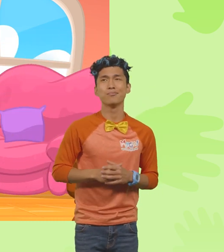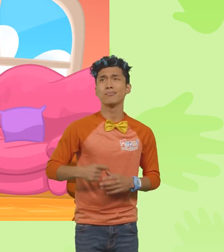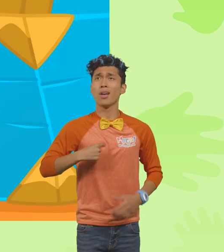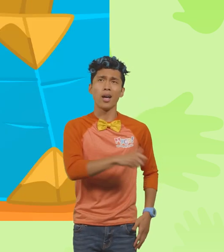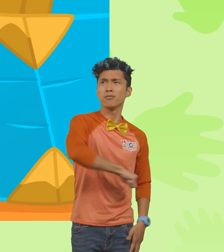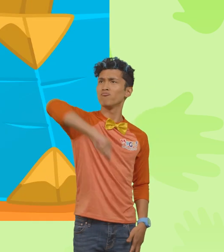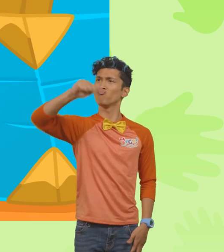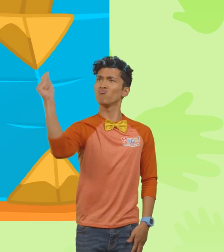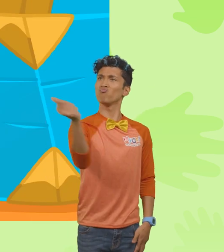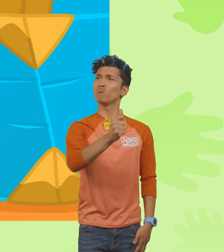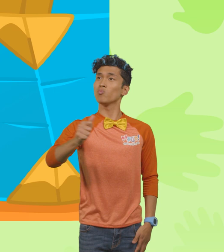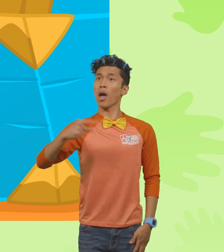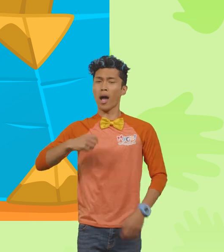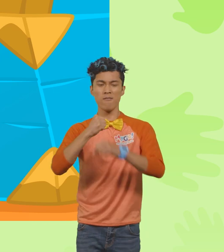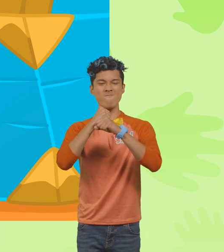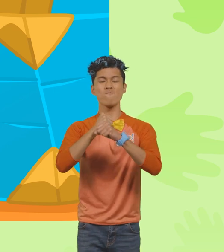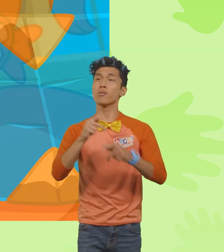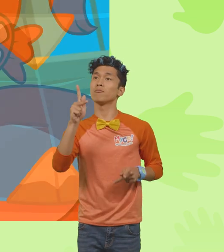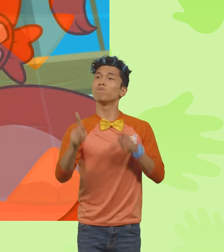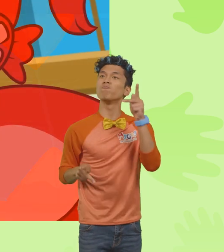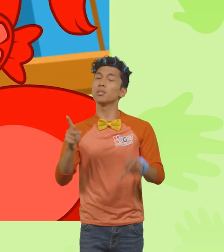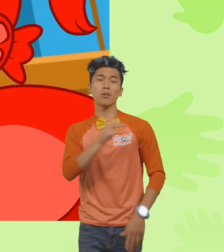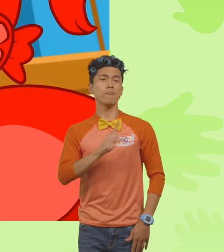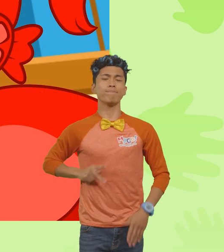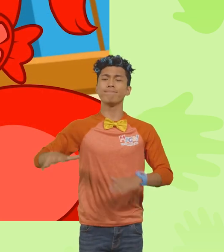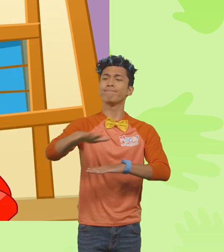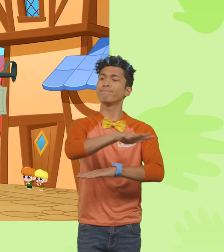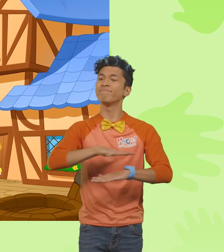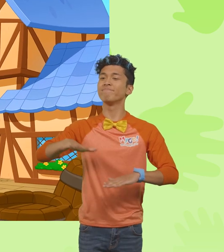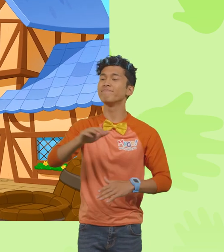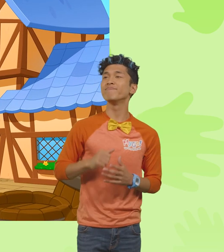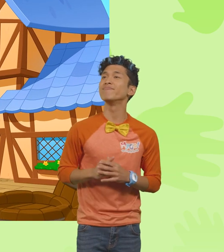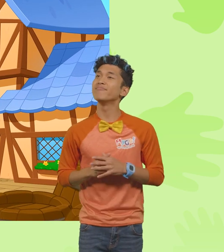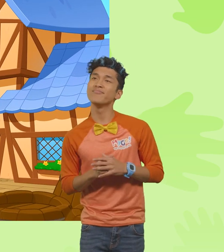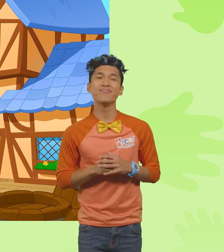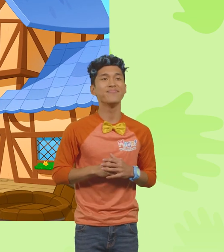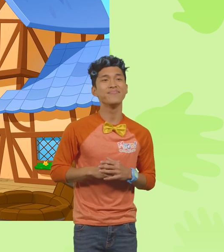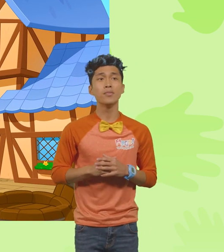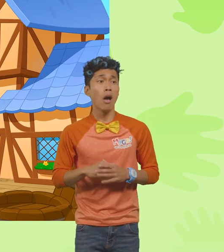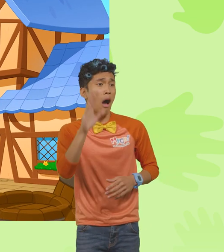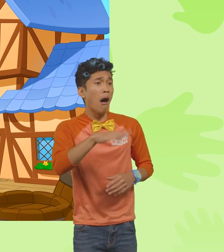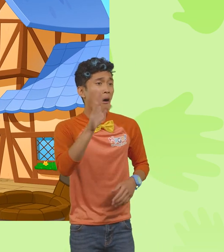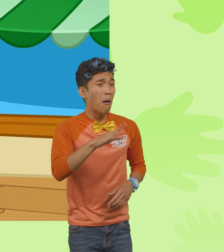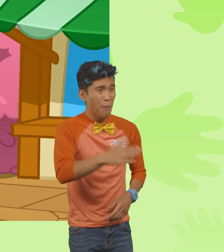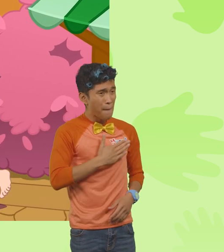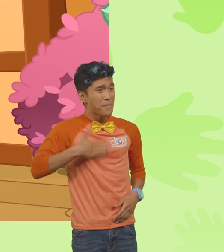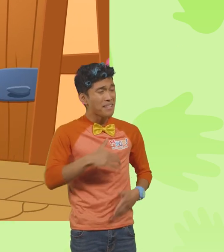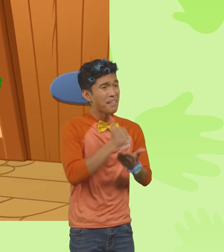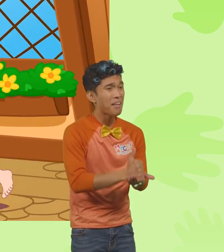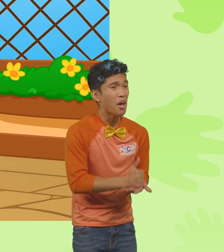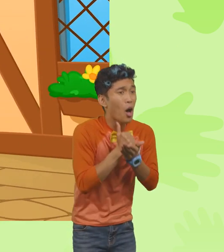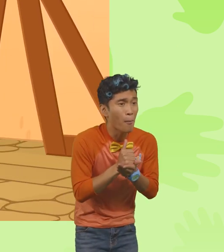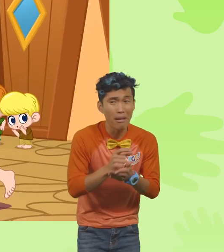I am a knight. I protect the people of my kingdom. Knight Mila, please